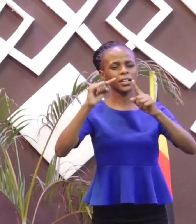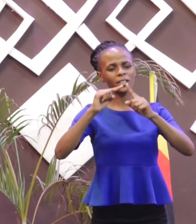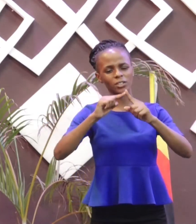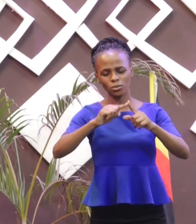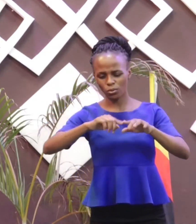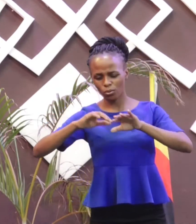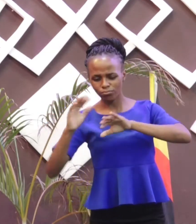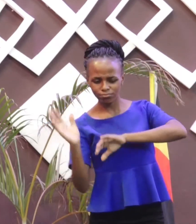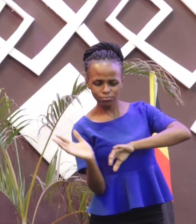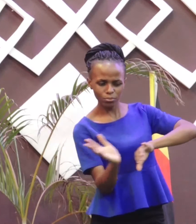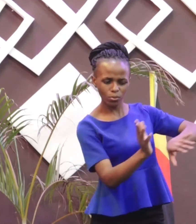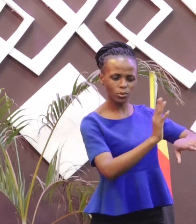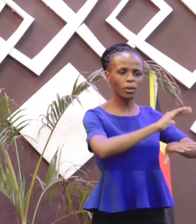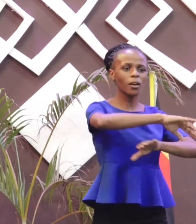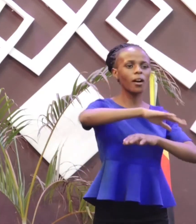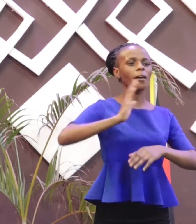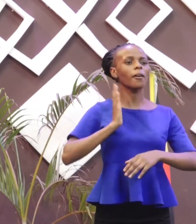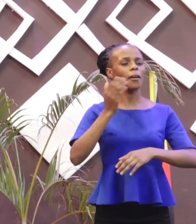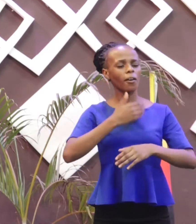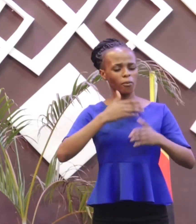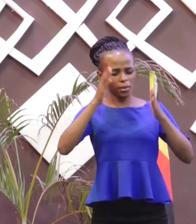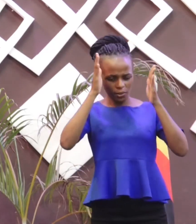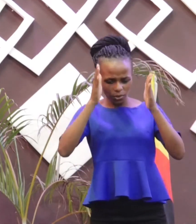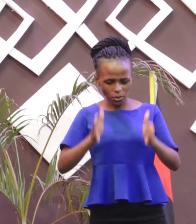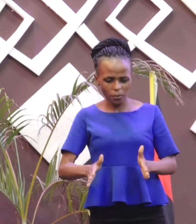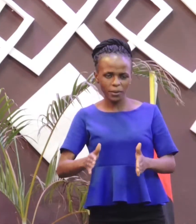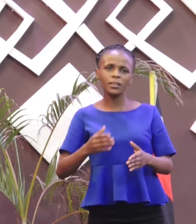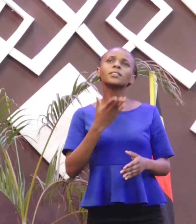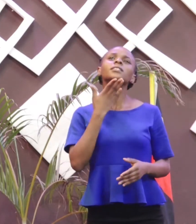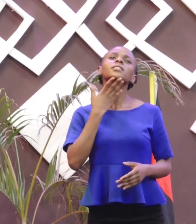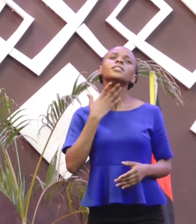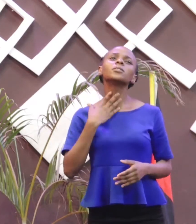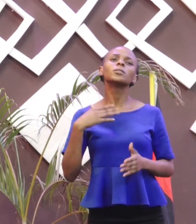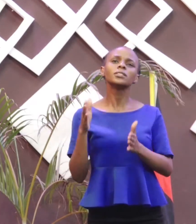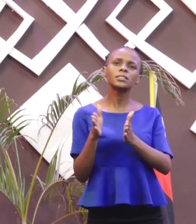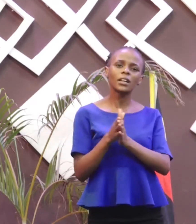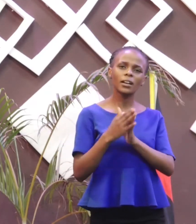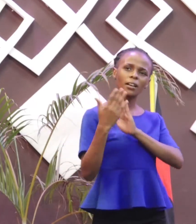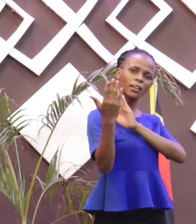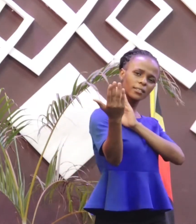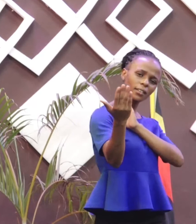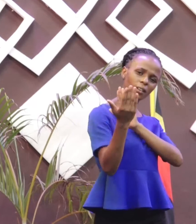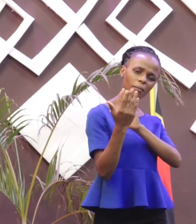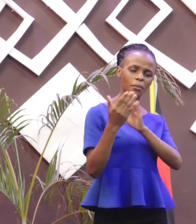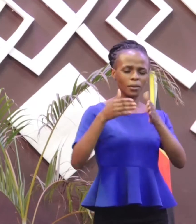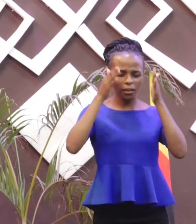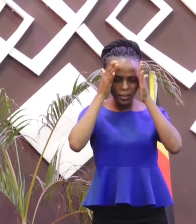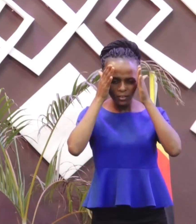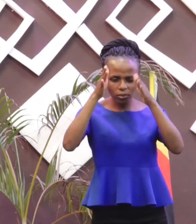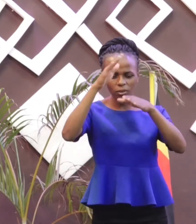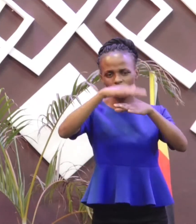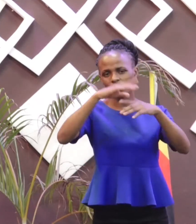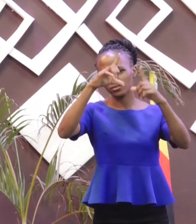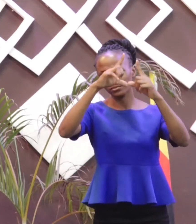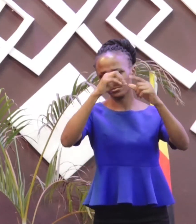carnal desires and flaunt the word of God. Tulina okubanga tusobola okujjawo kuyaayana